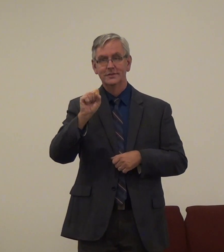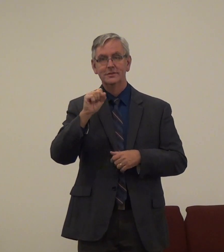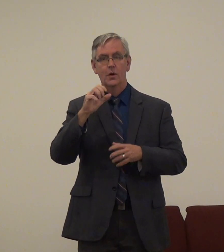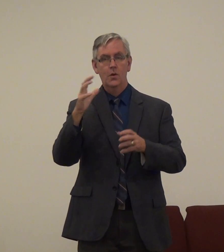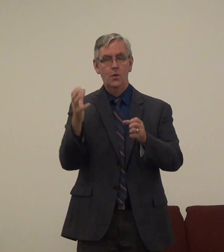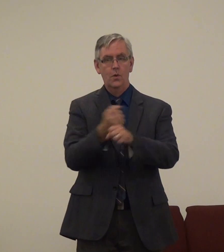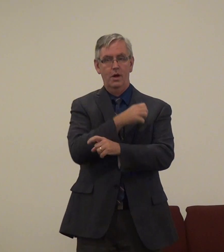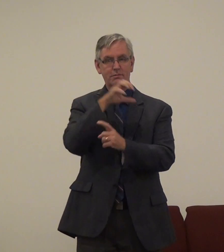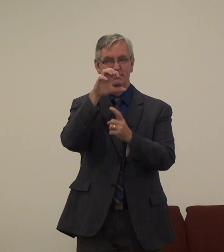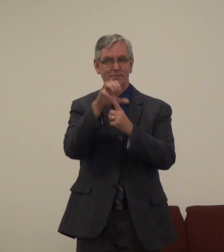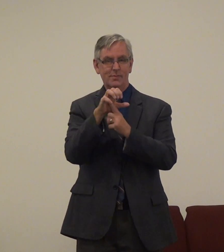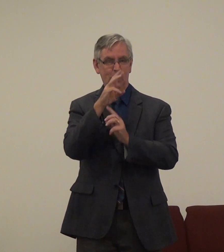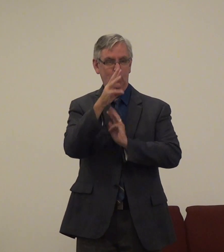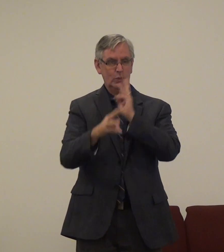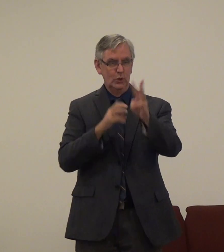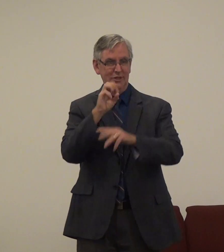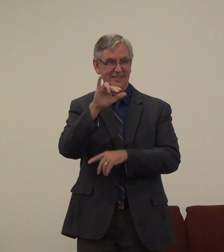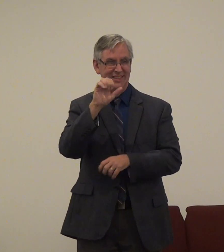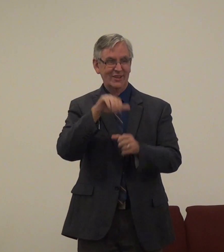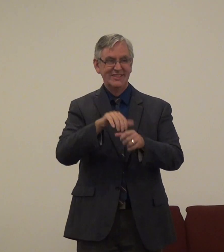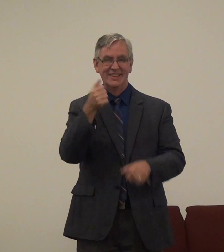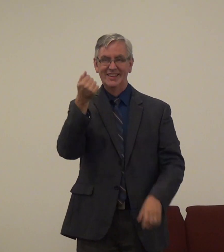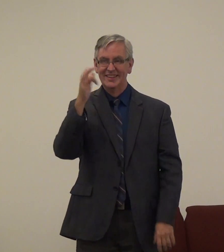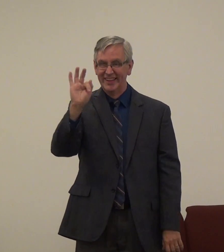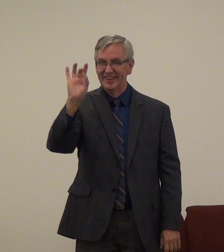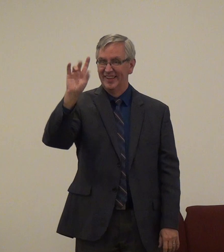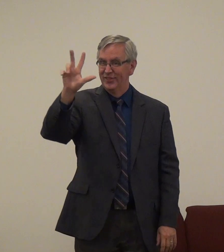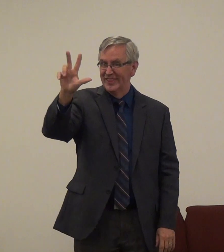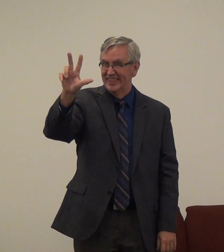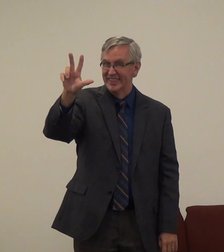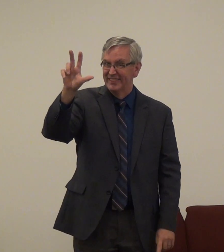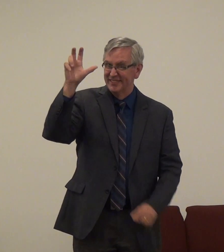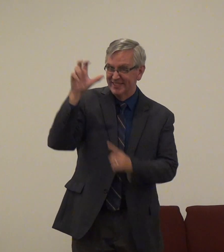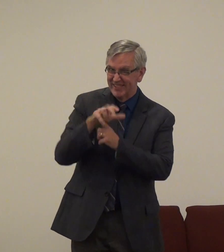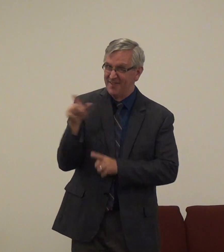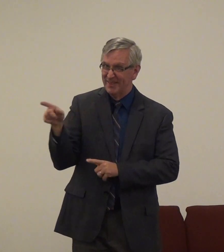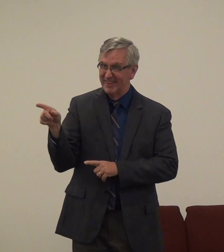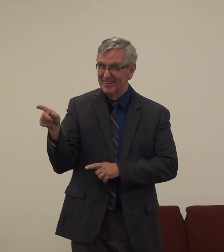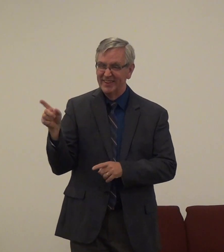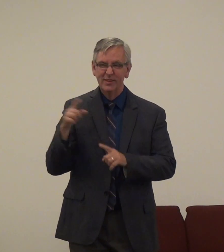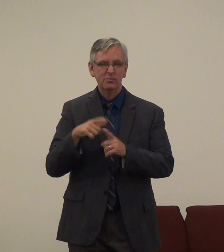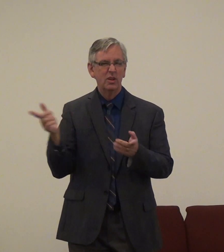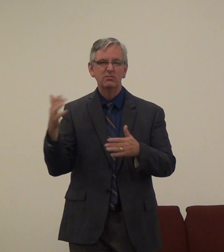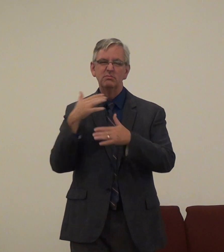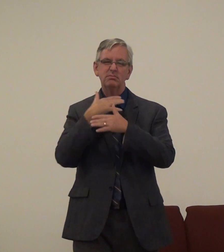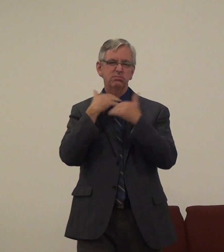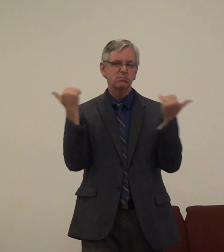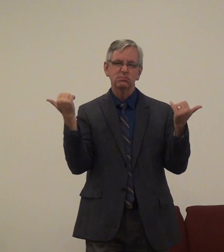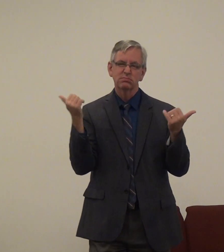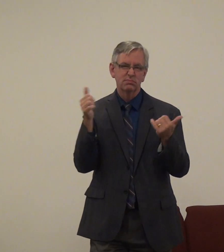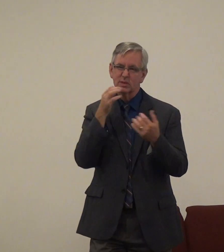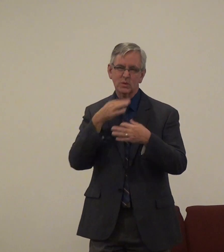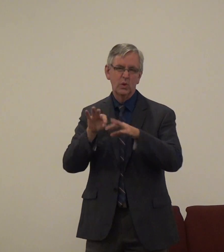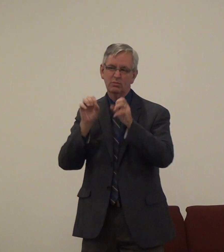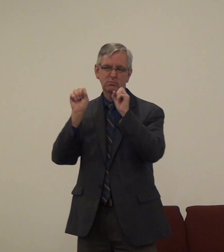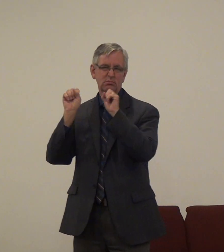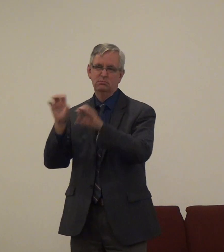a baseball player for the Baltimore Orioles, and they won the World Series in 1993. He was a World Series